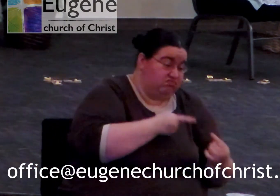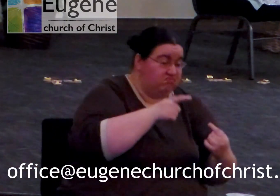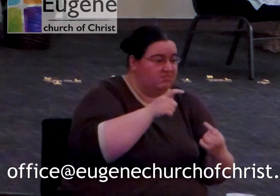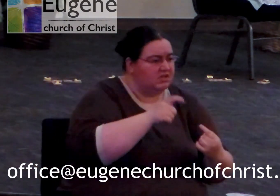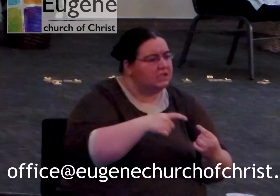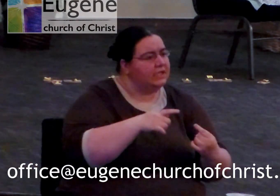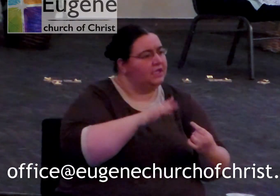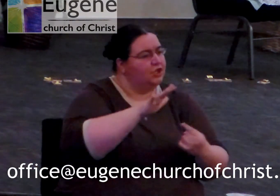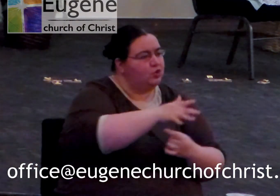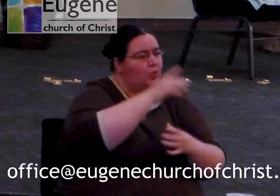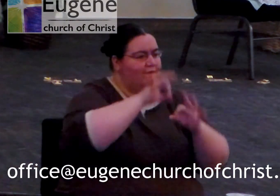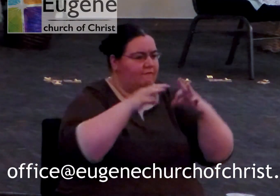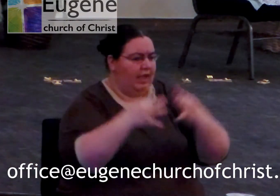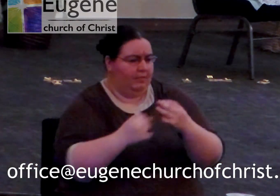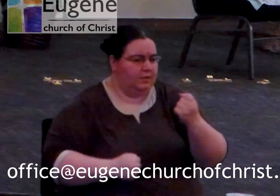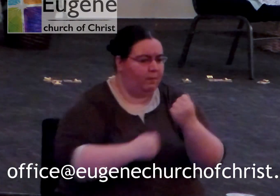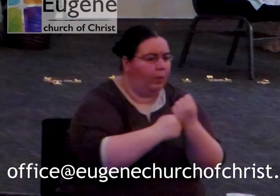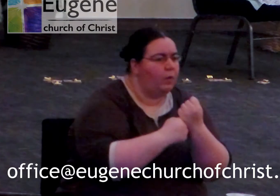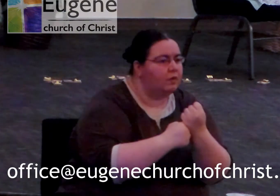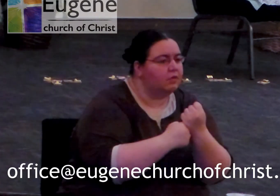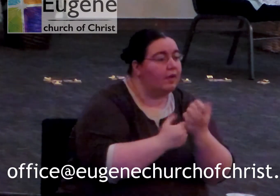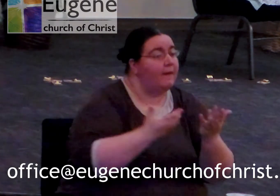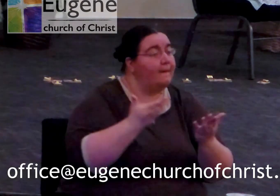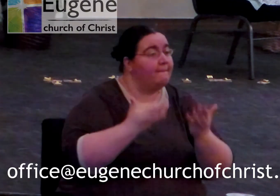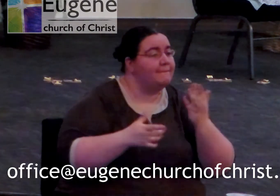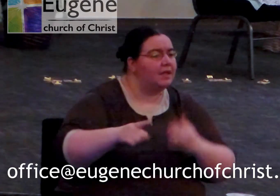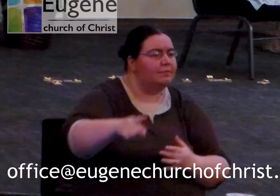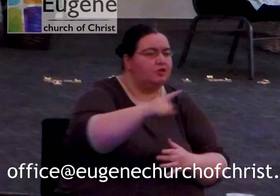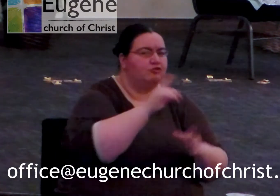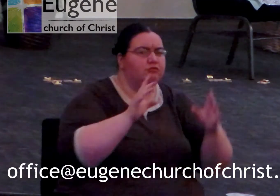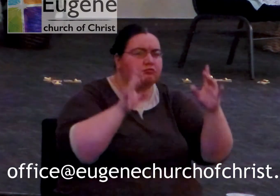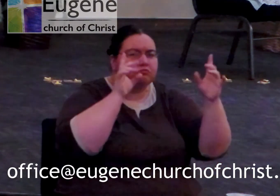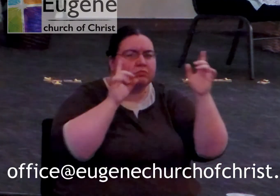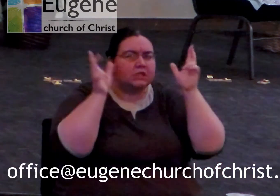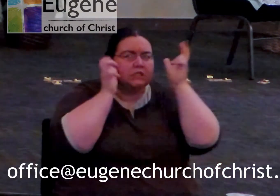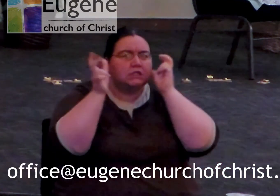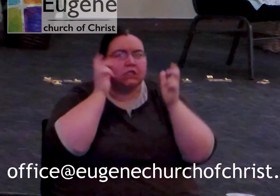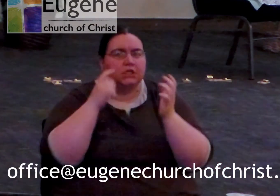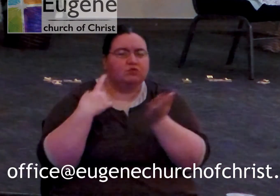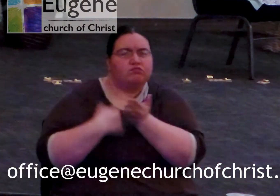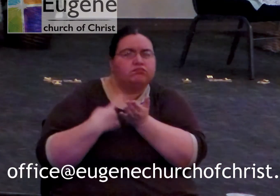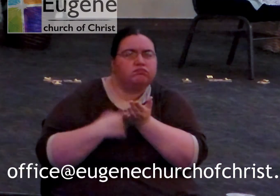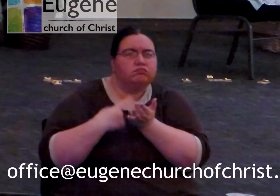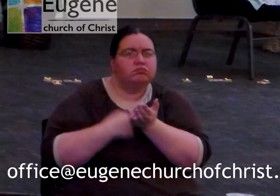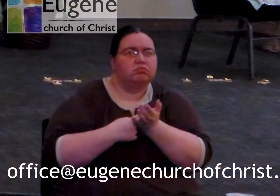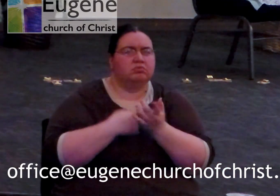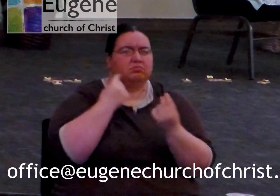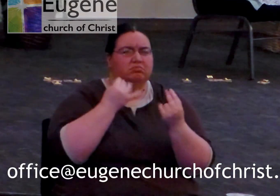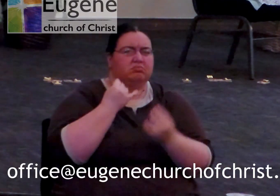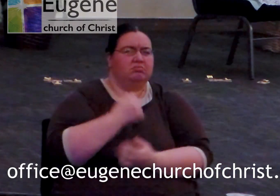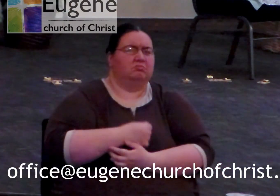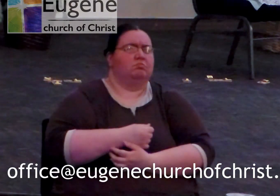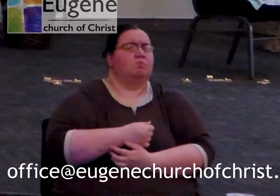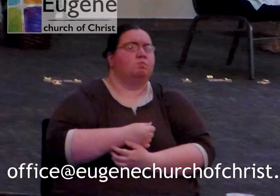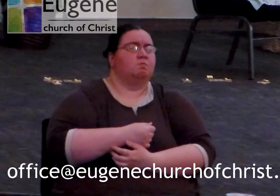Maybe you've been listening or talking to some people and you're thinking, you know what, this Christian thing, this sounds really good. I want to know more about it and study. Or maybe today I'm ready